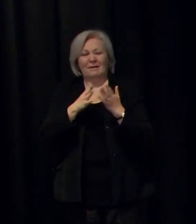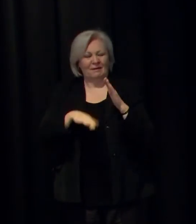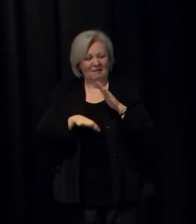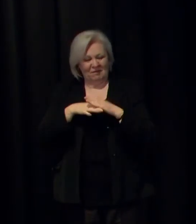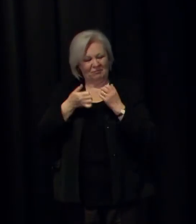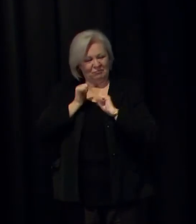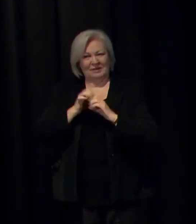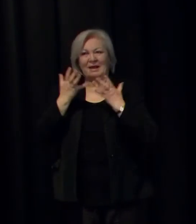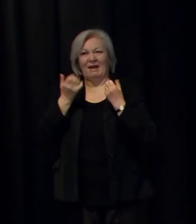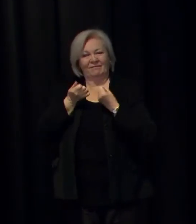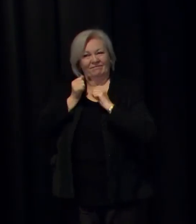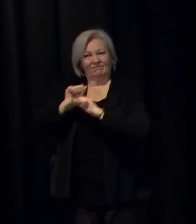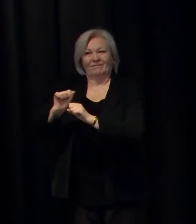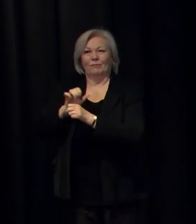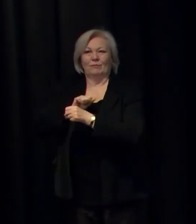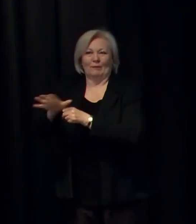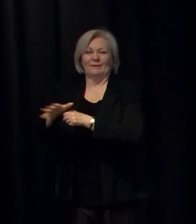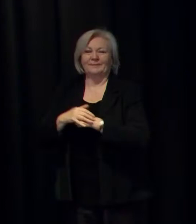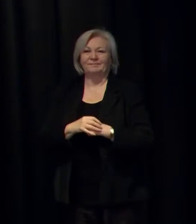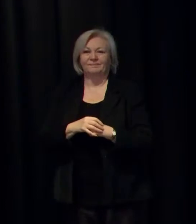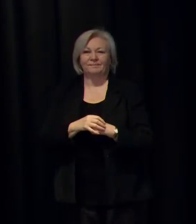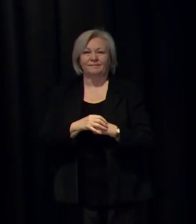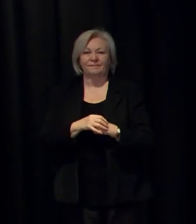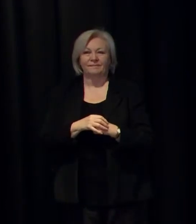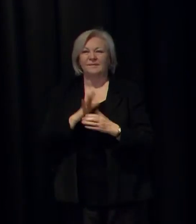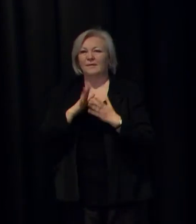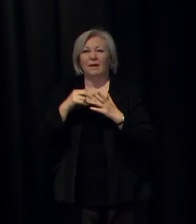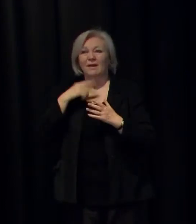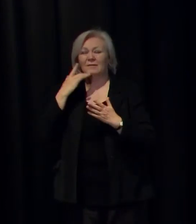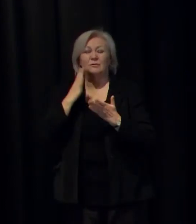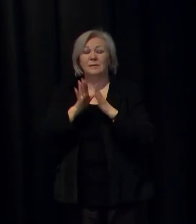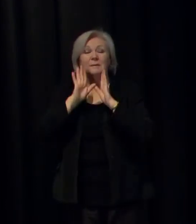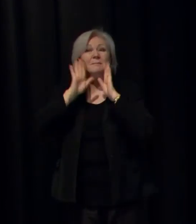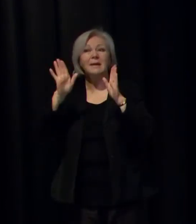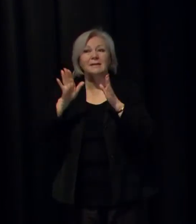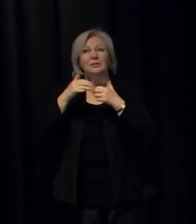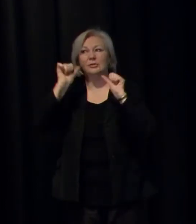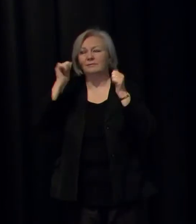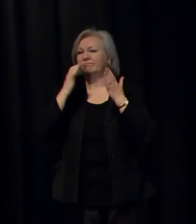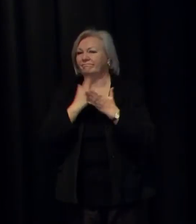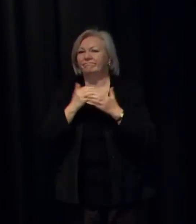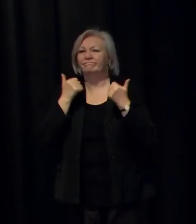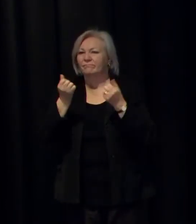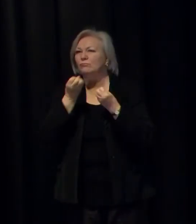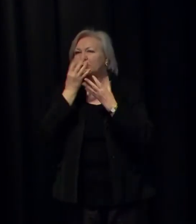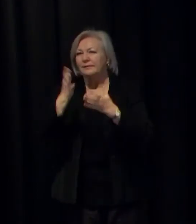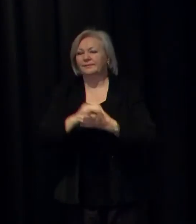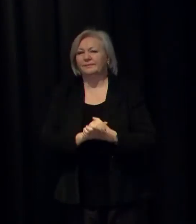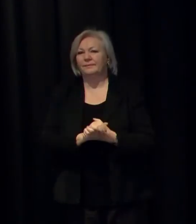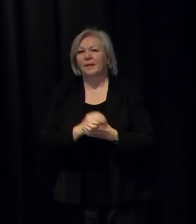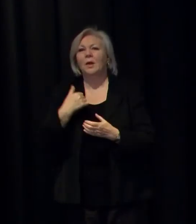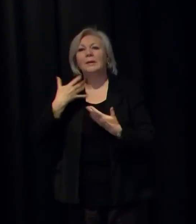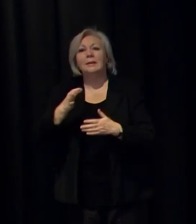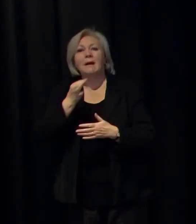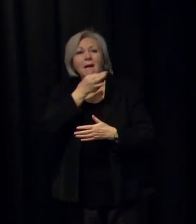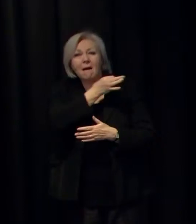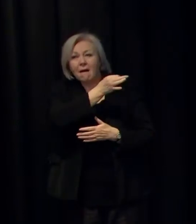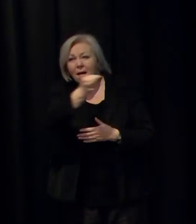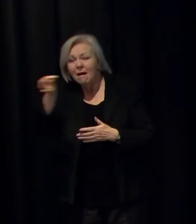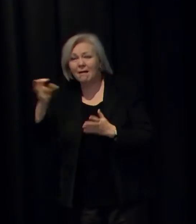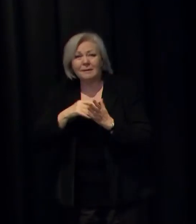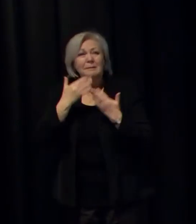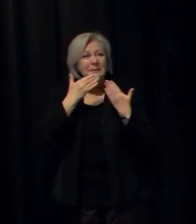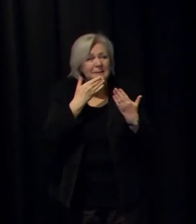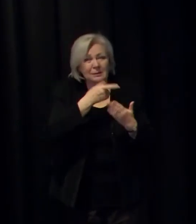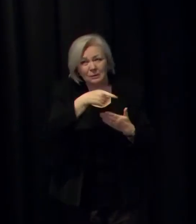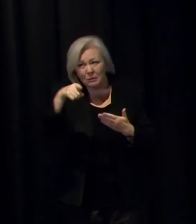protected. This is an amazing achievement. Some time ago we asked Victorians to get vaccinated, and they